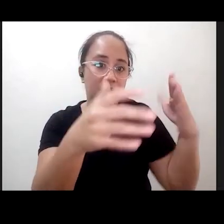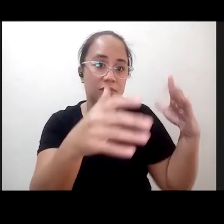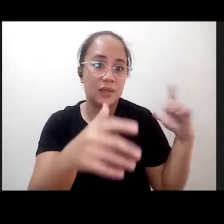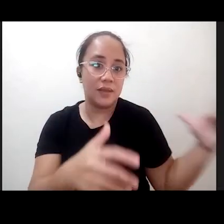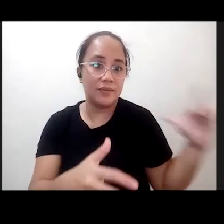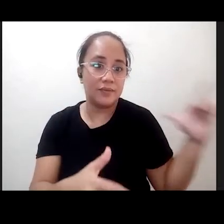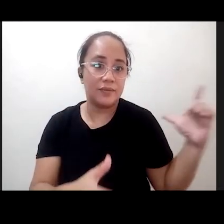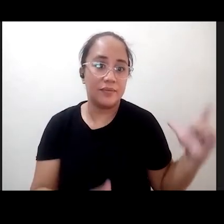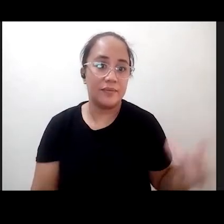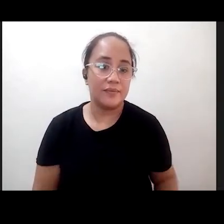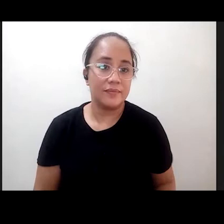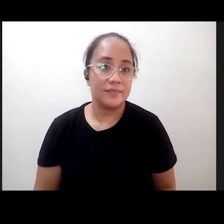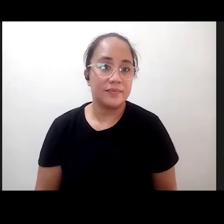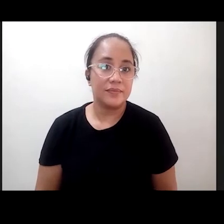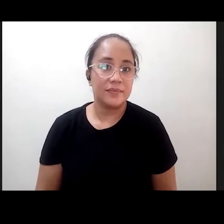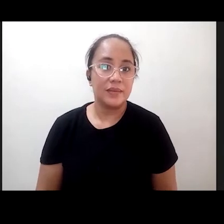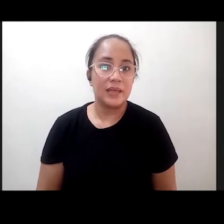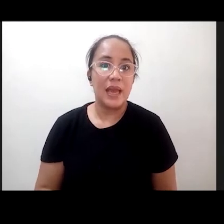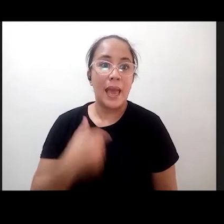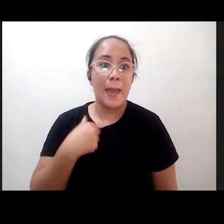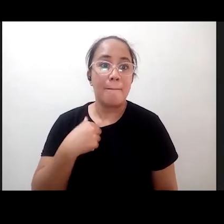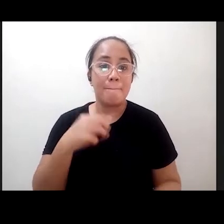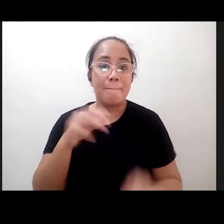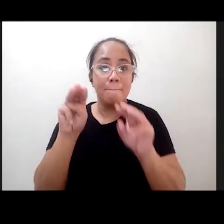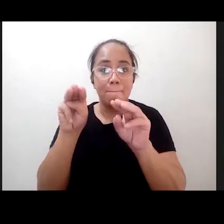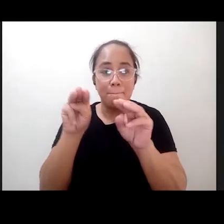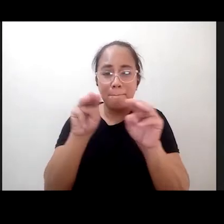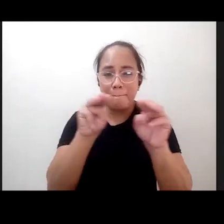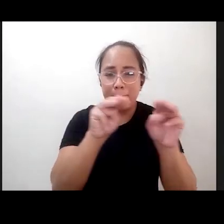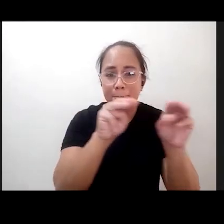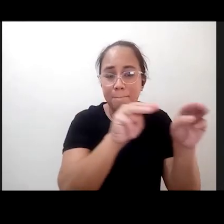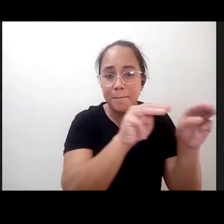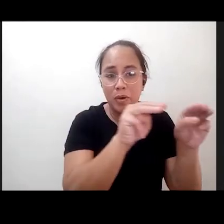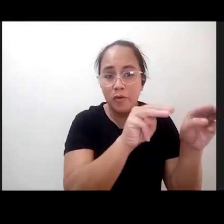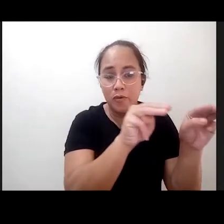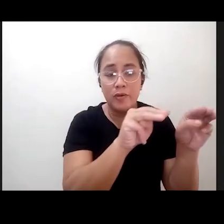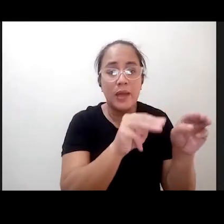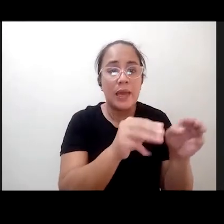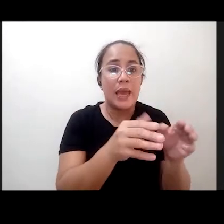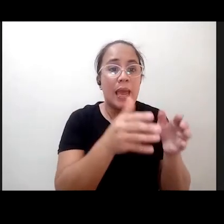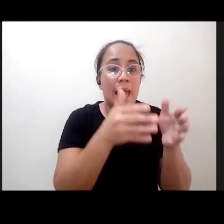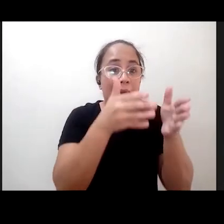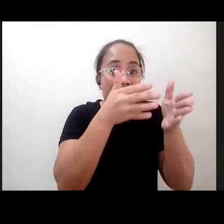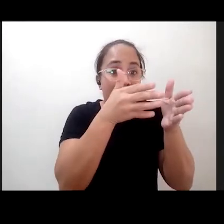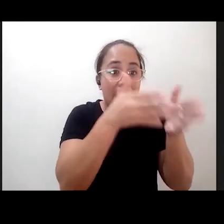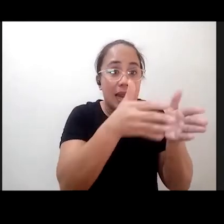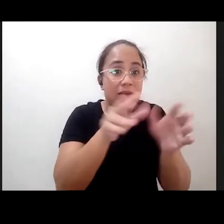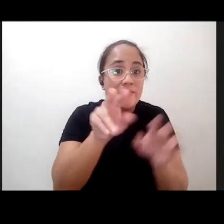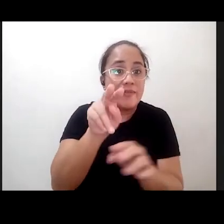Like just move the manual part over and leave in under stick.